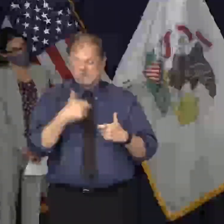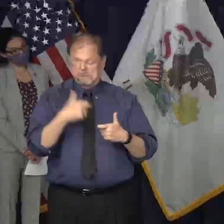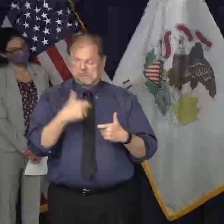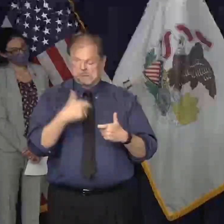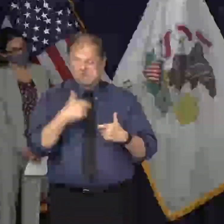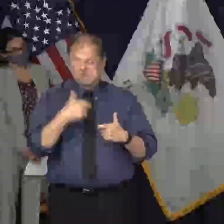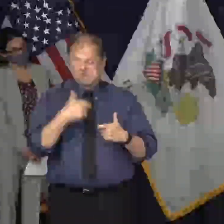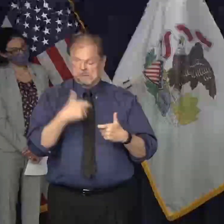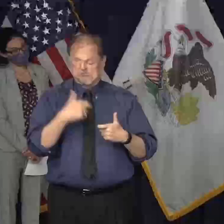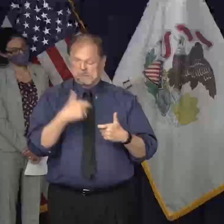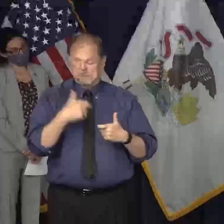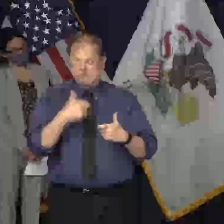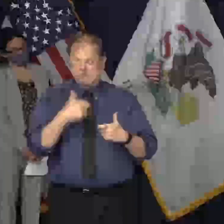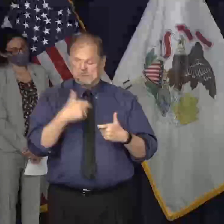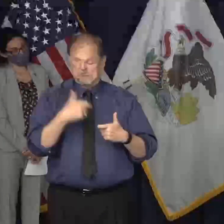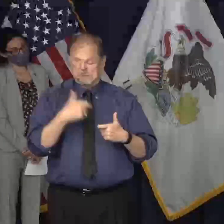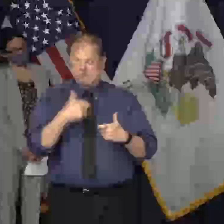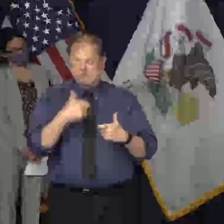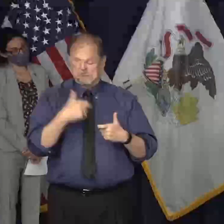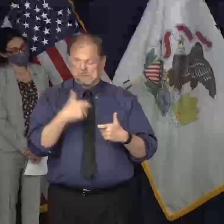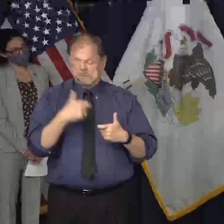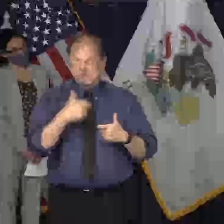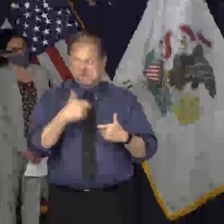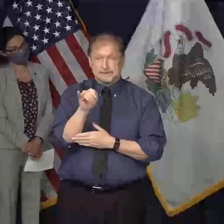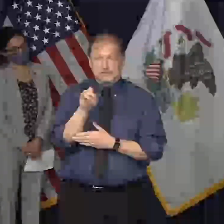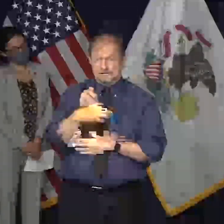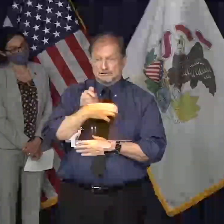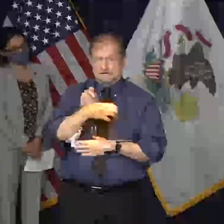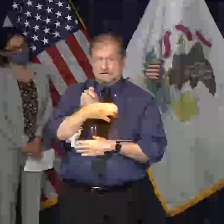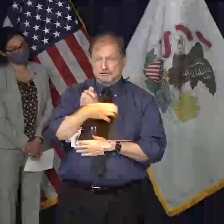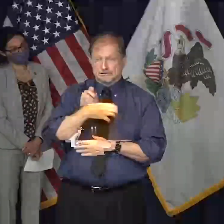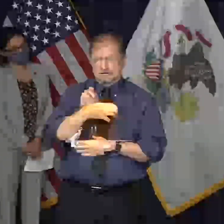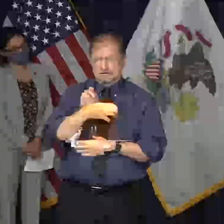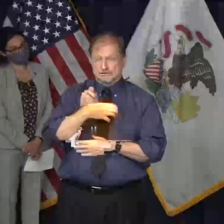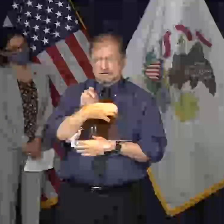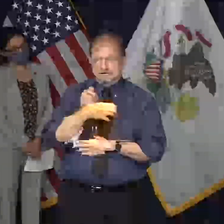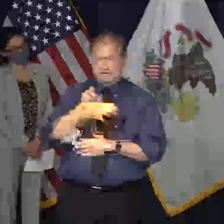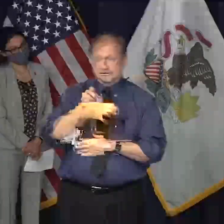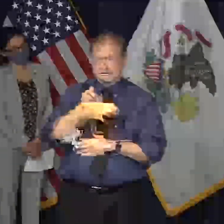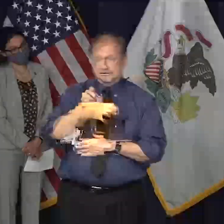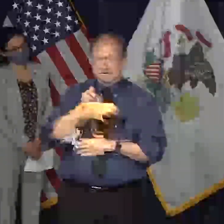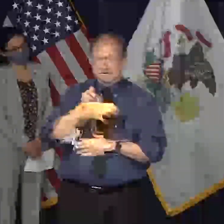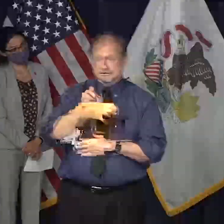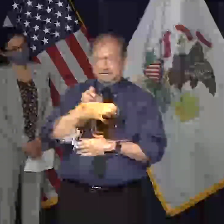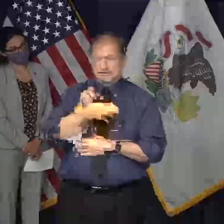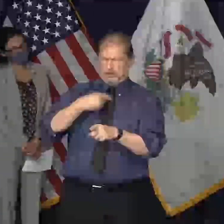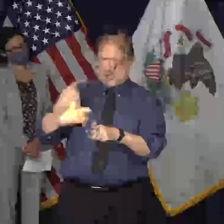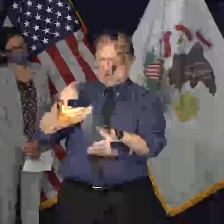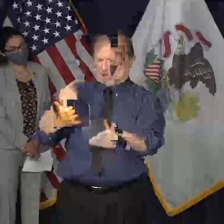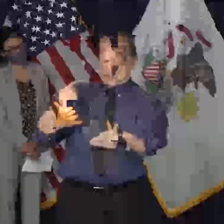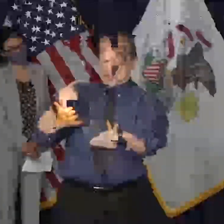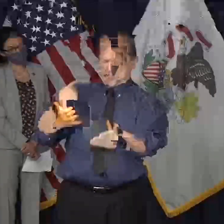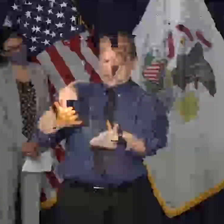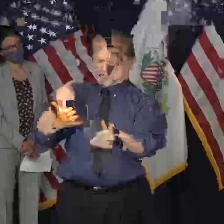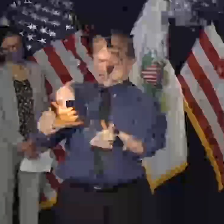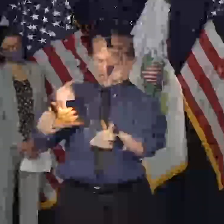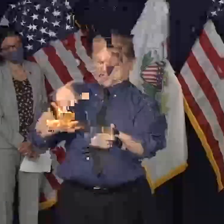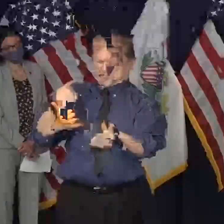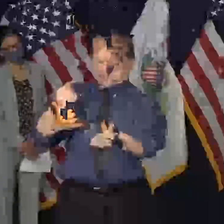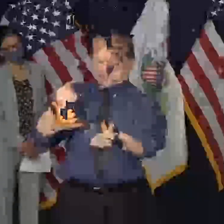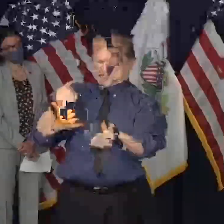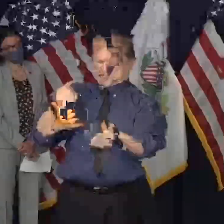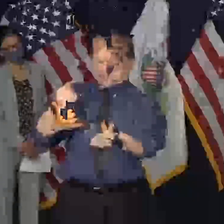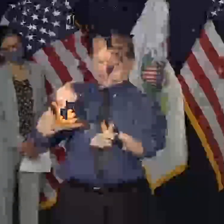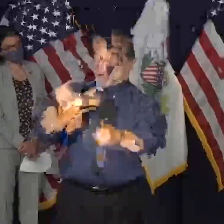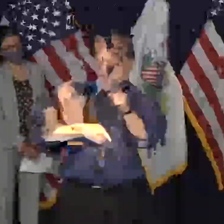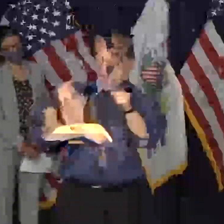xenophobic attacks against Asian Americans. And I want to call on the public to help us stop these hateful incidents